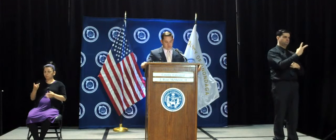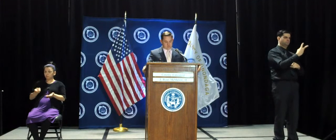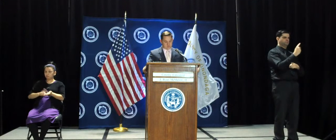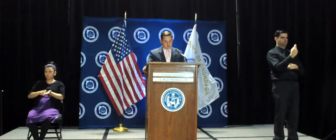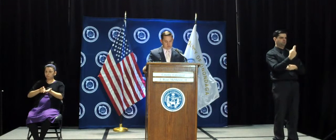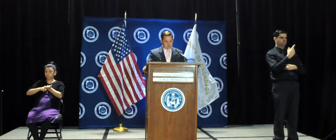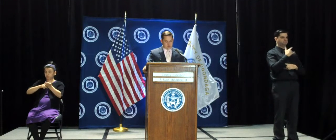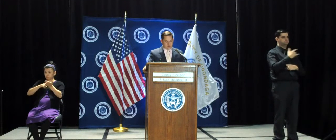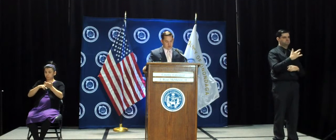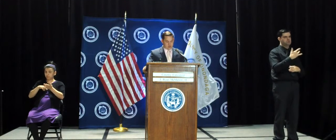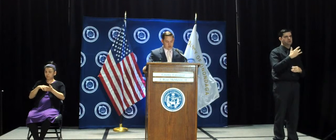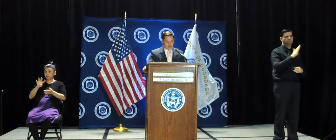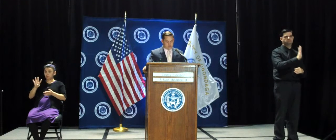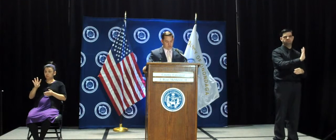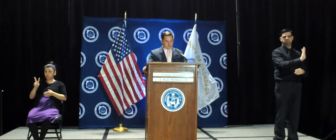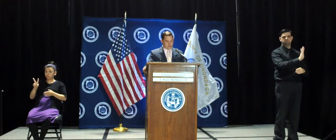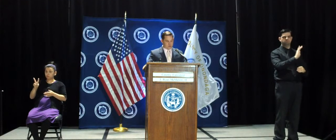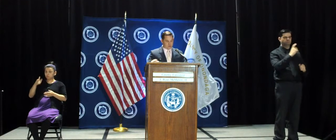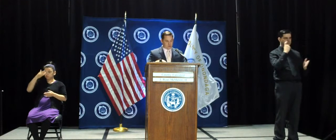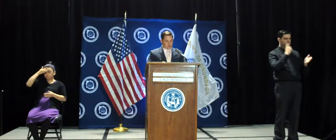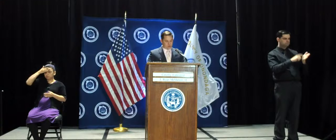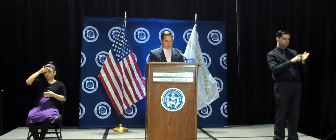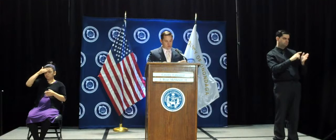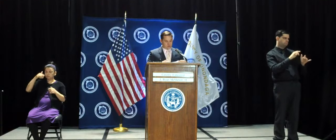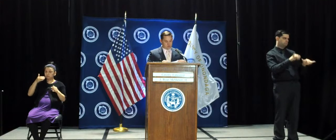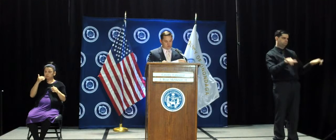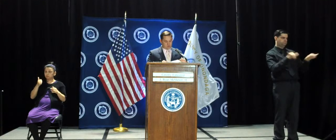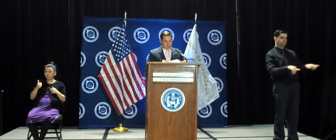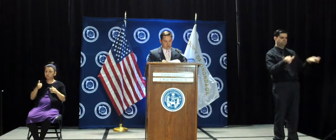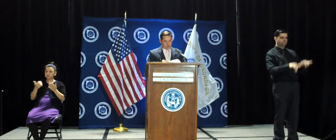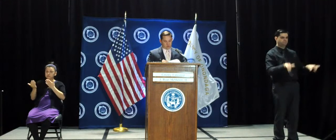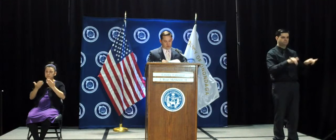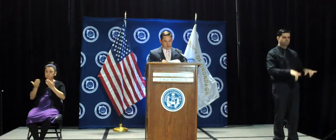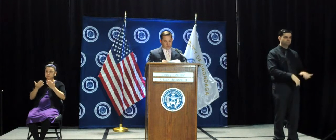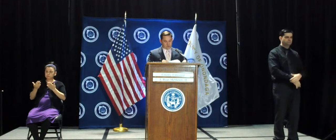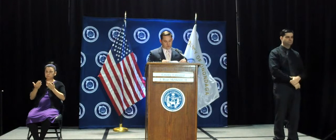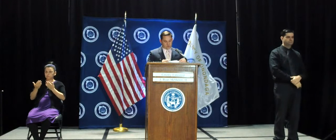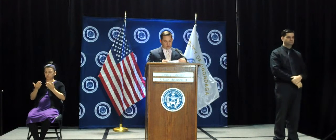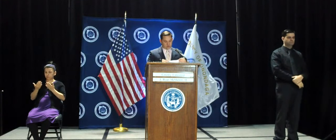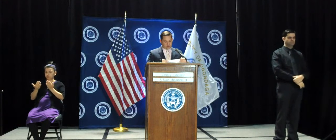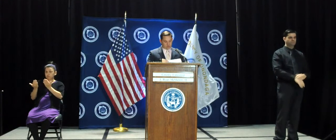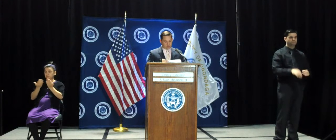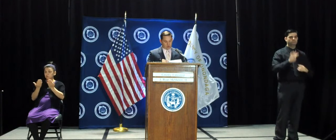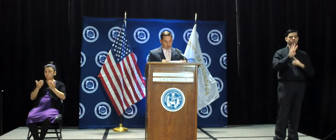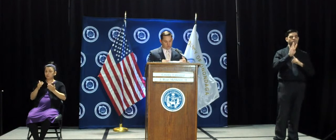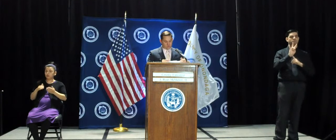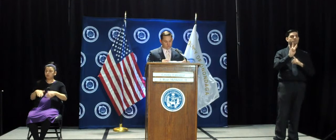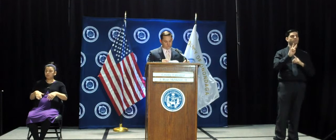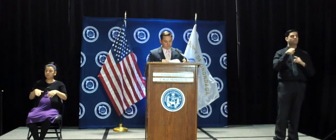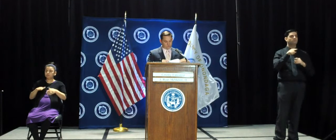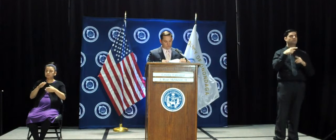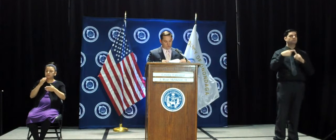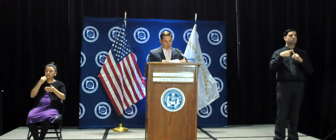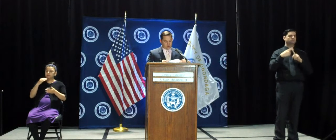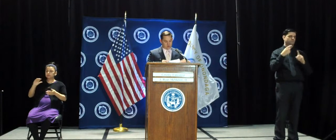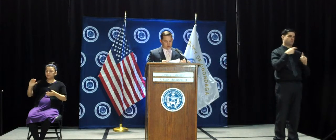ed, and I believe another 30 are related to K through 12.